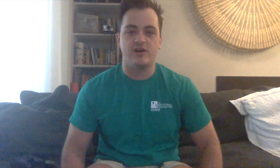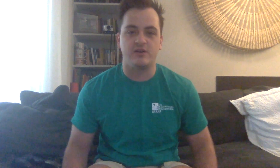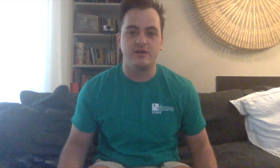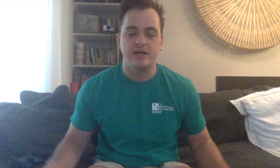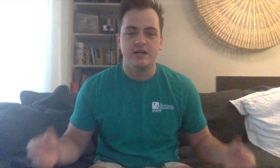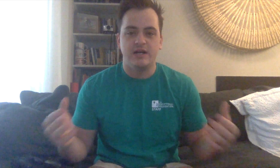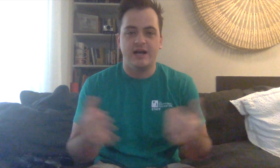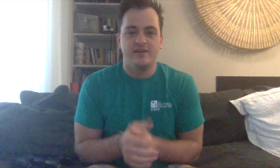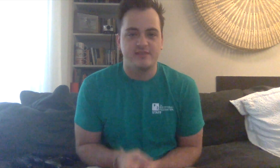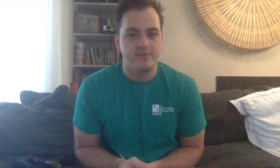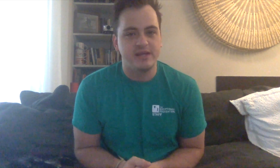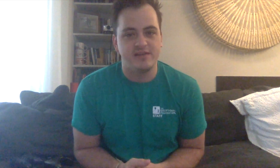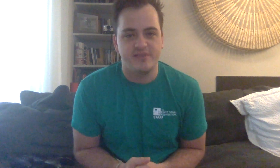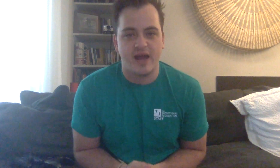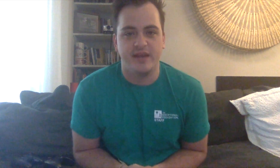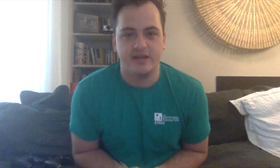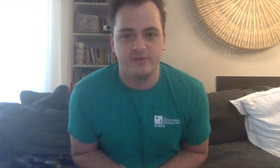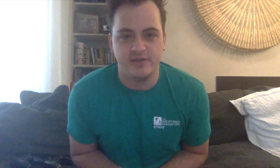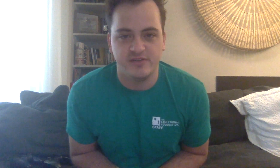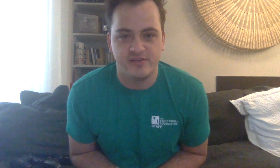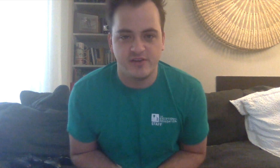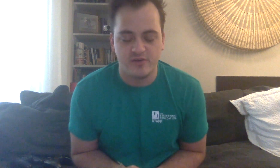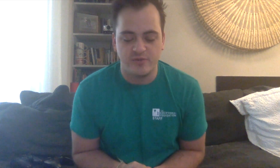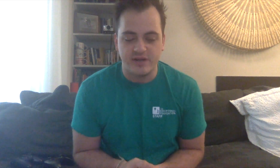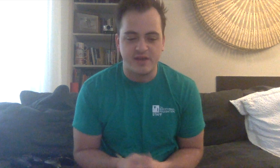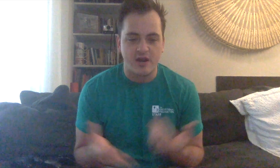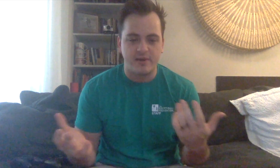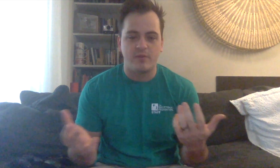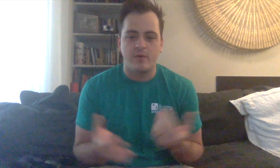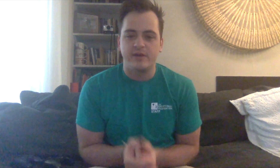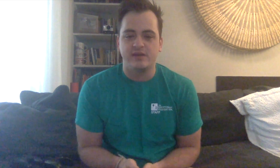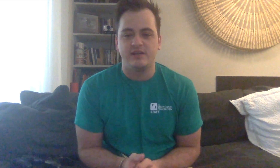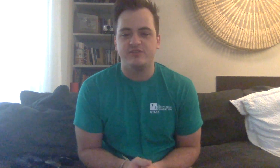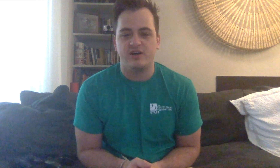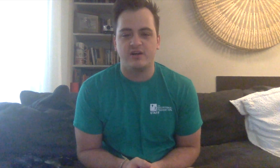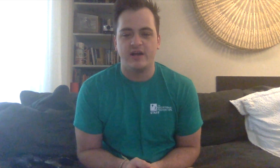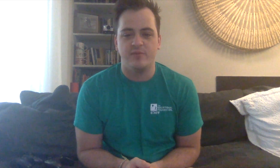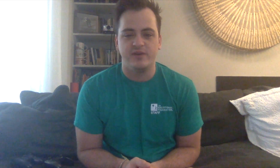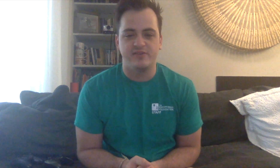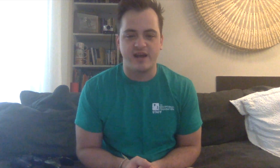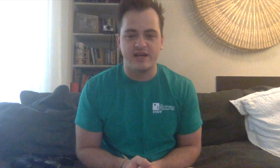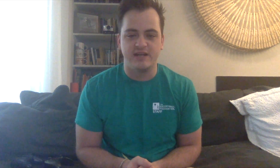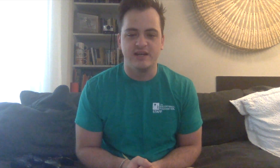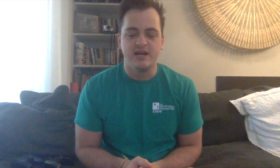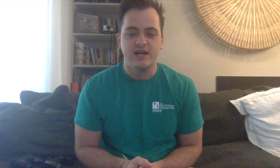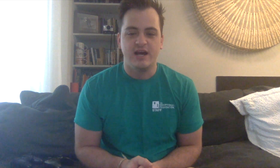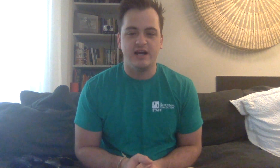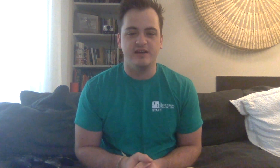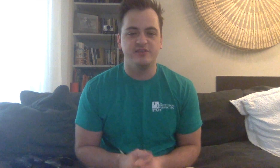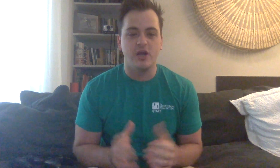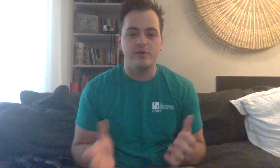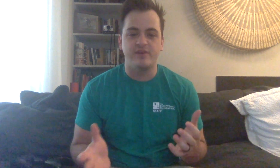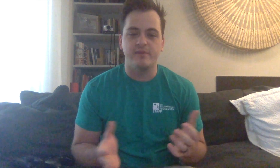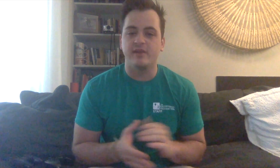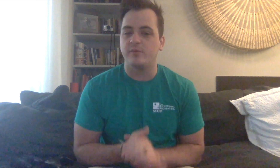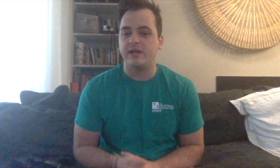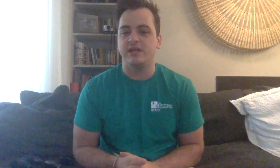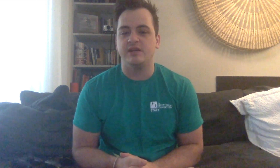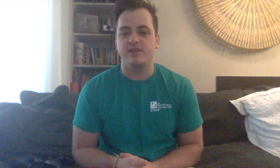y'all something in sign language. And so we thought about what we could teach y'all, and we decided to go with something that we think